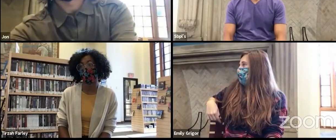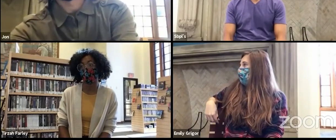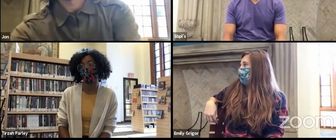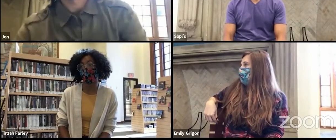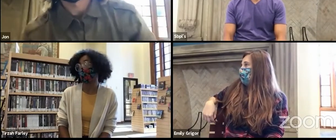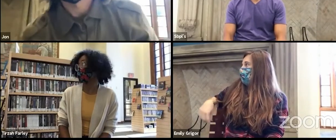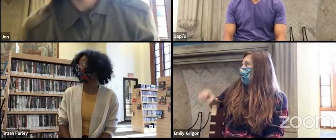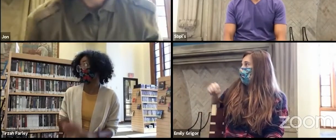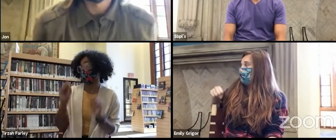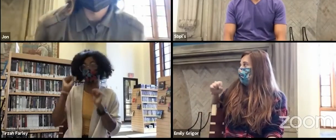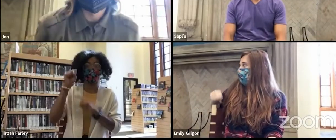Yes.